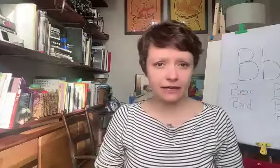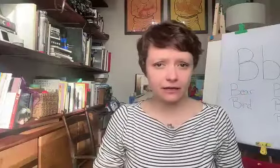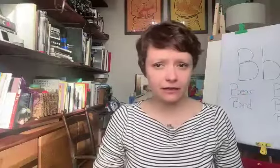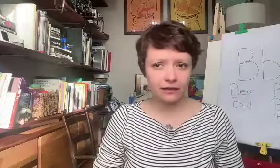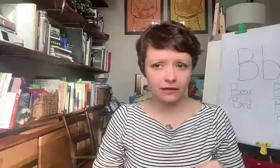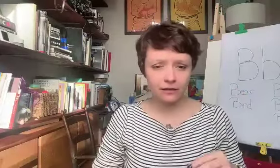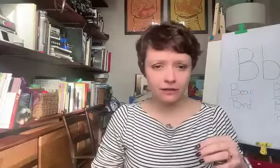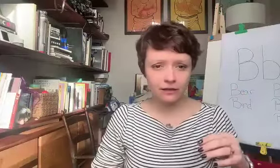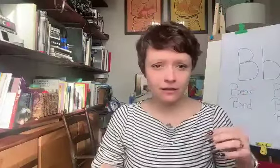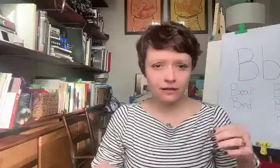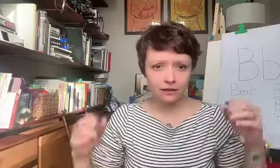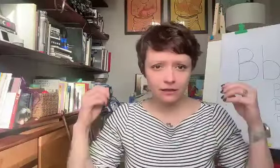like,